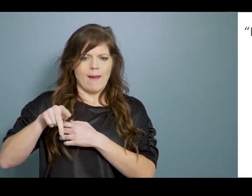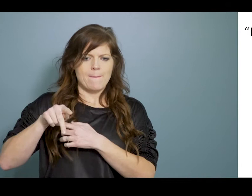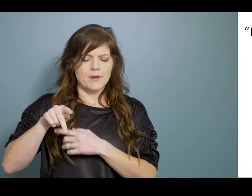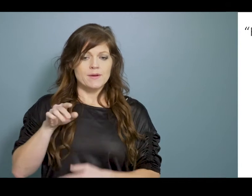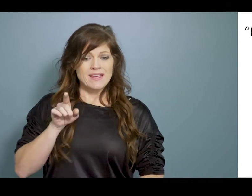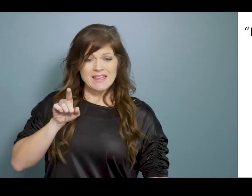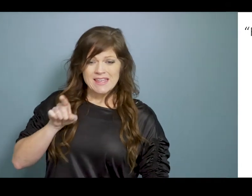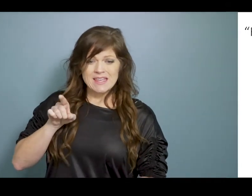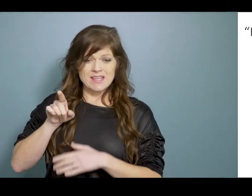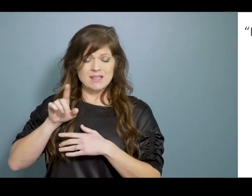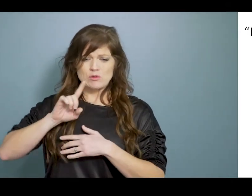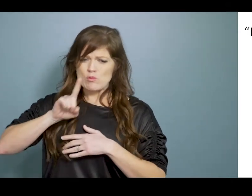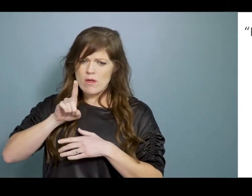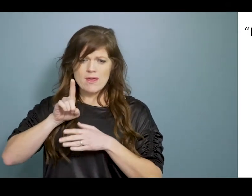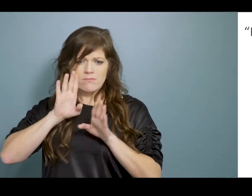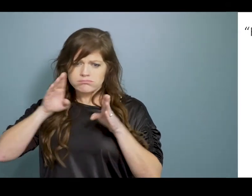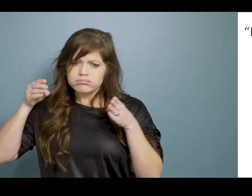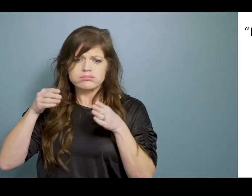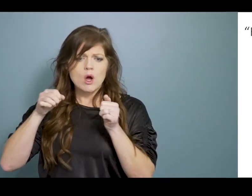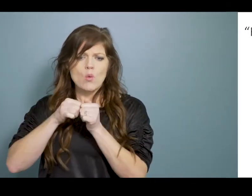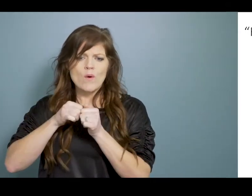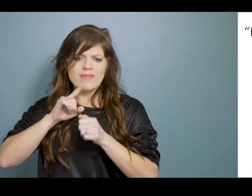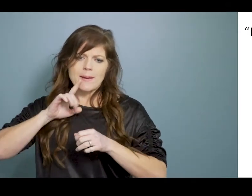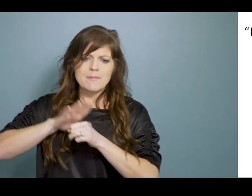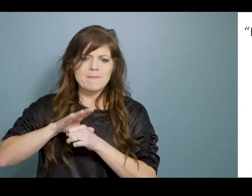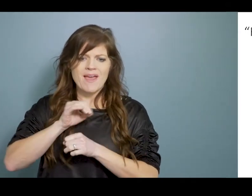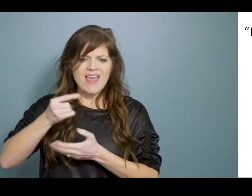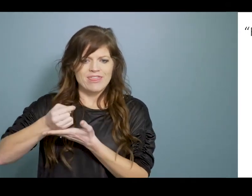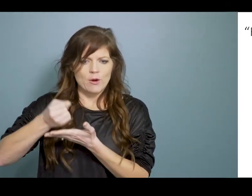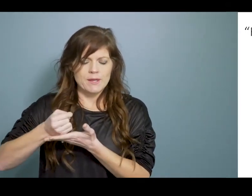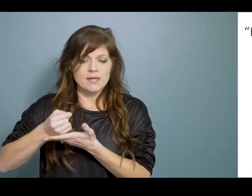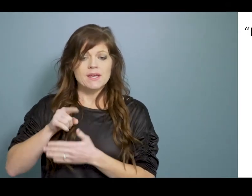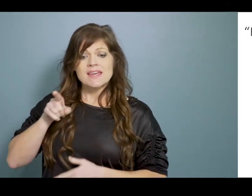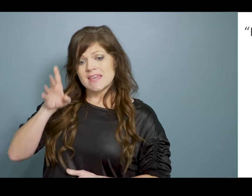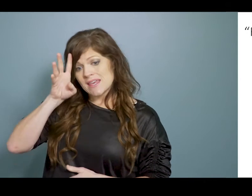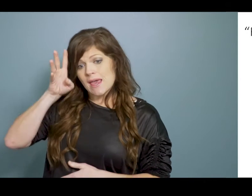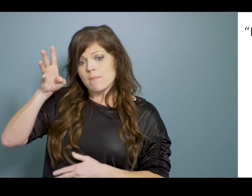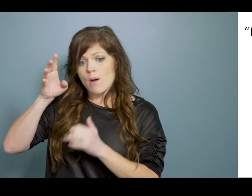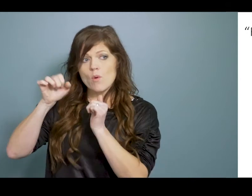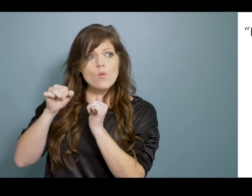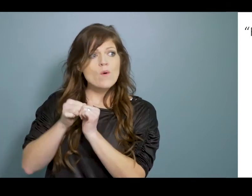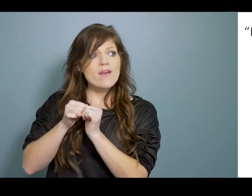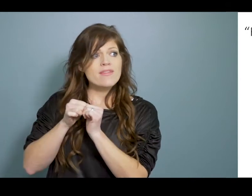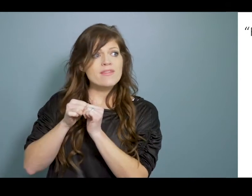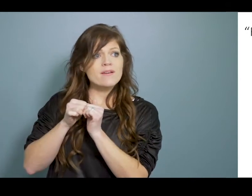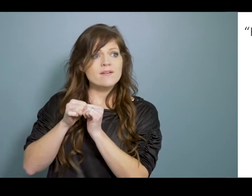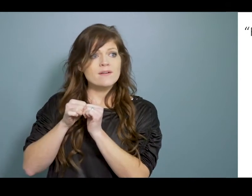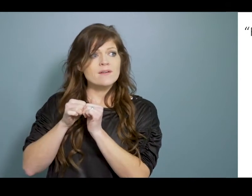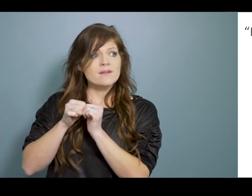in acceptance and commitment therapy. So he came up with this Face COVID